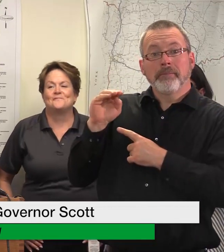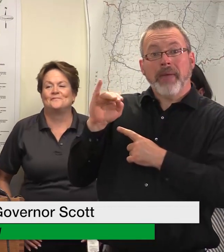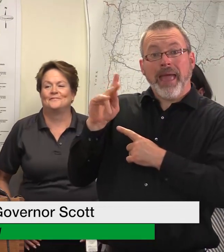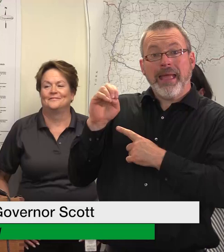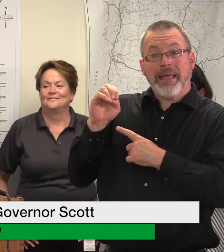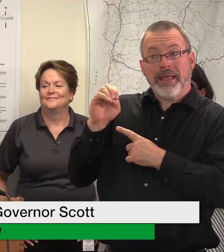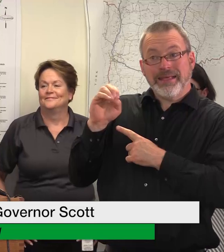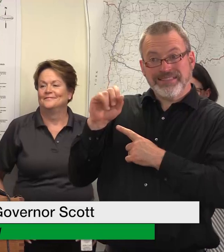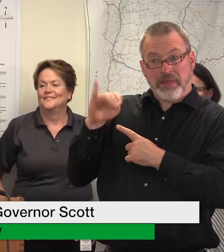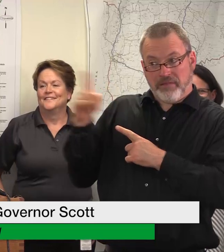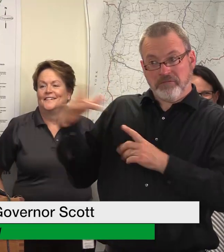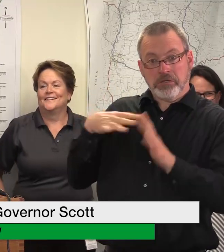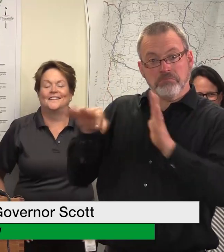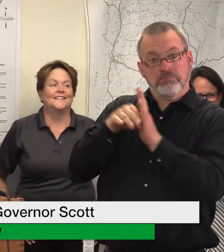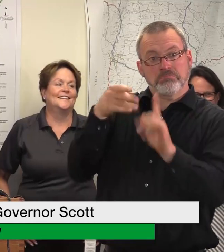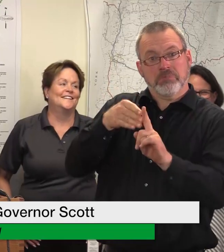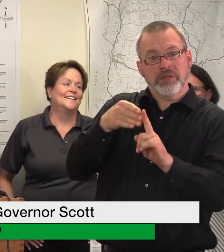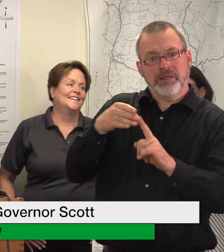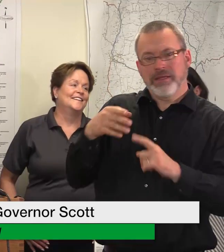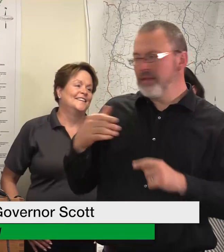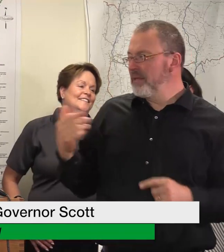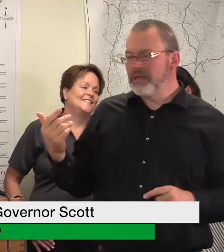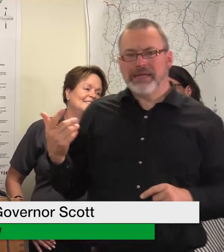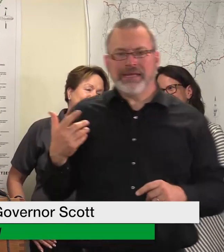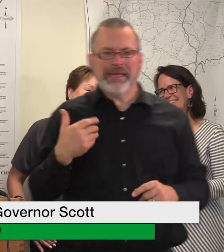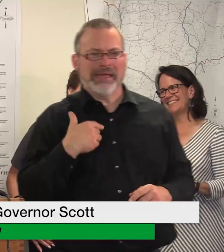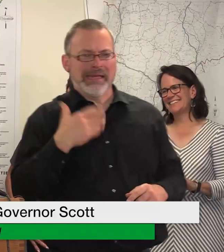There's a lot of Mike Smiths out there.